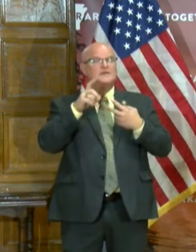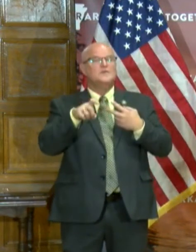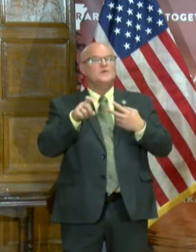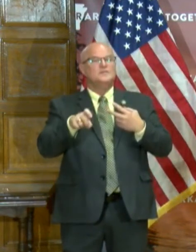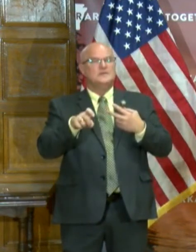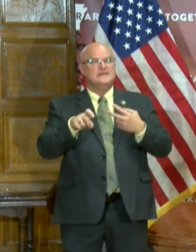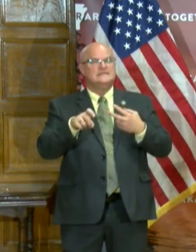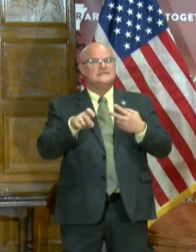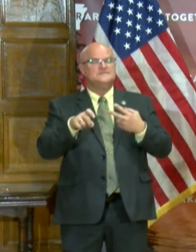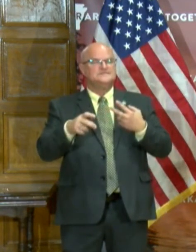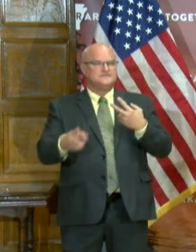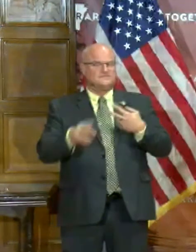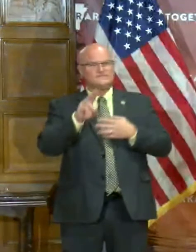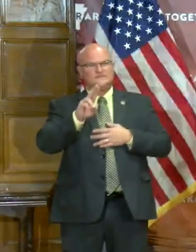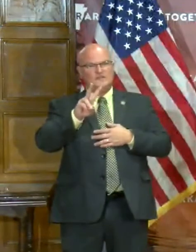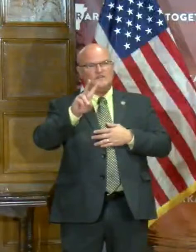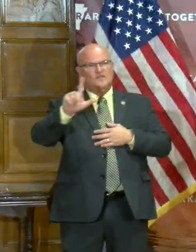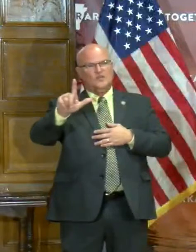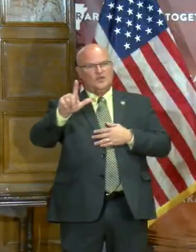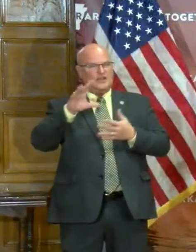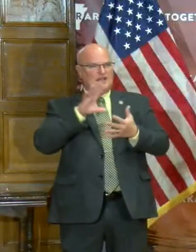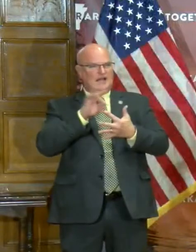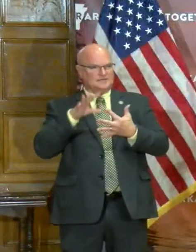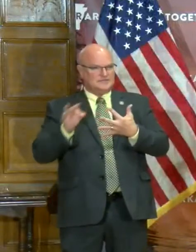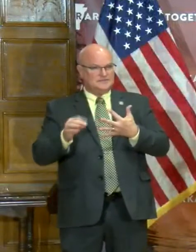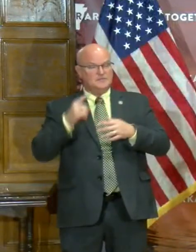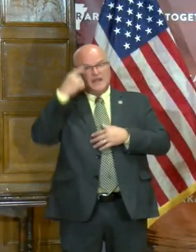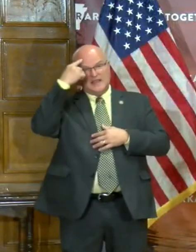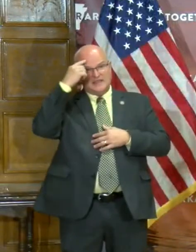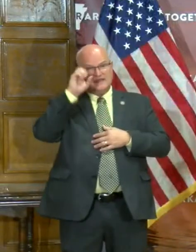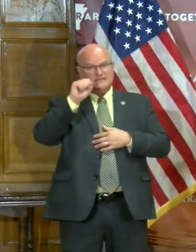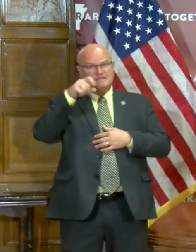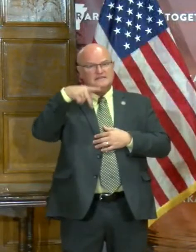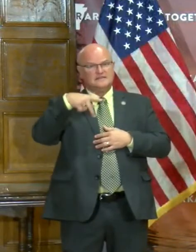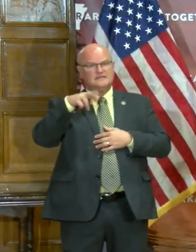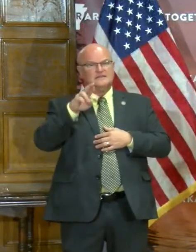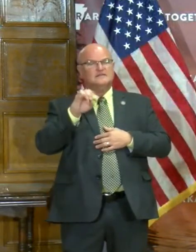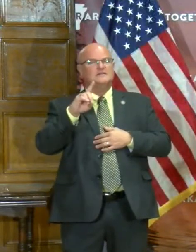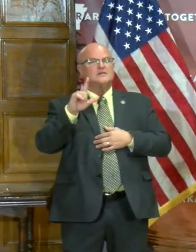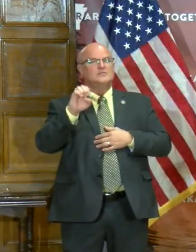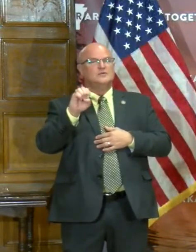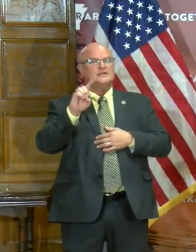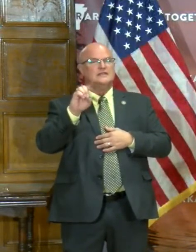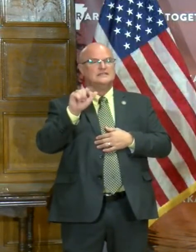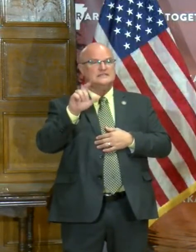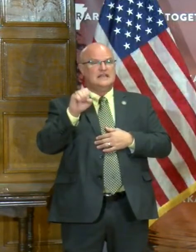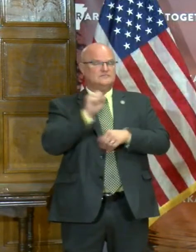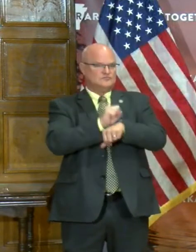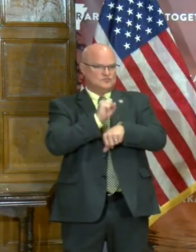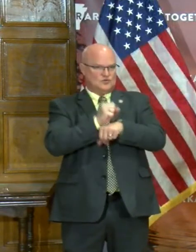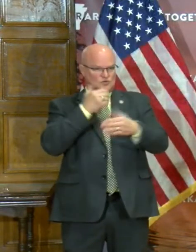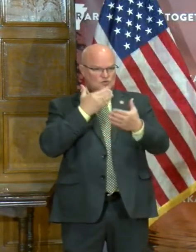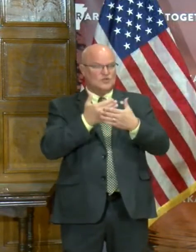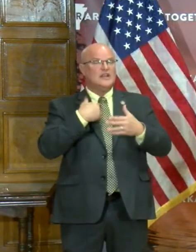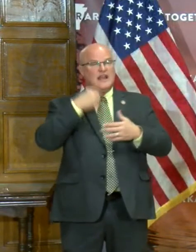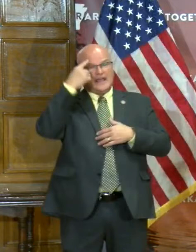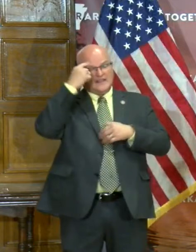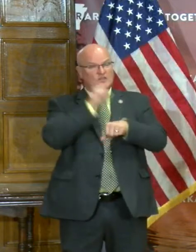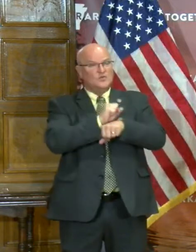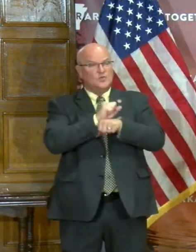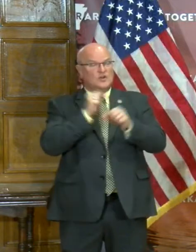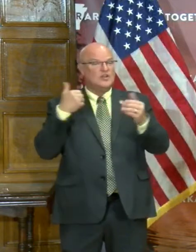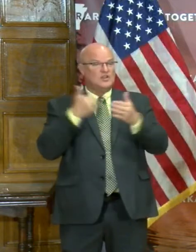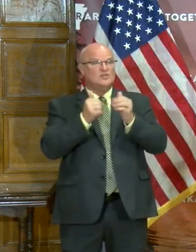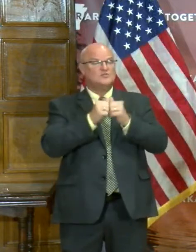go to a virtual option. But I think Springdale's handling it well, and I know they're working closely with Department